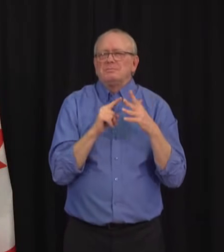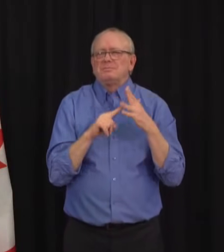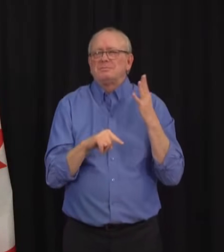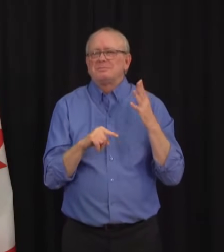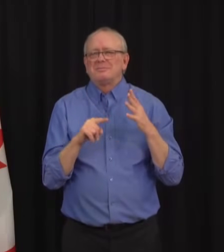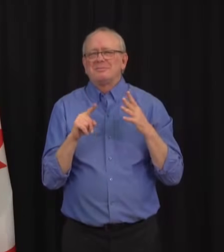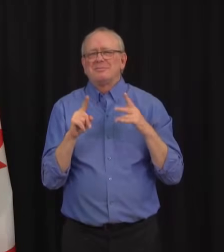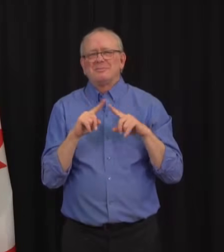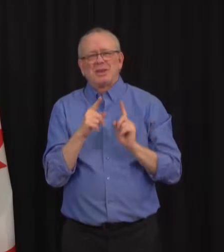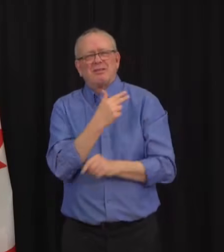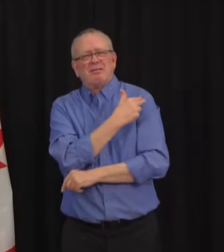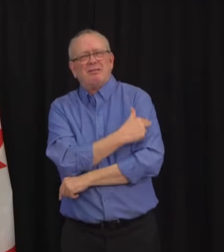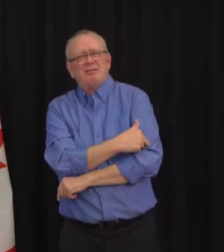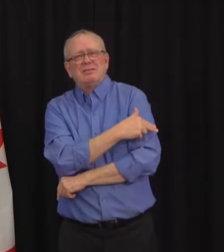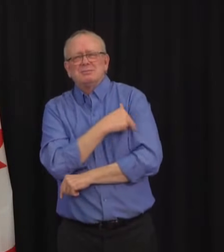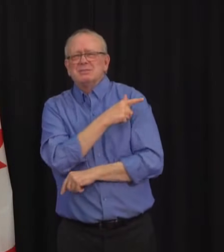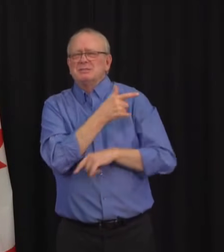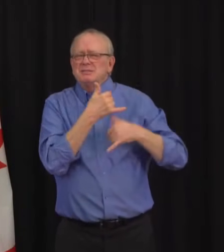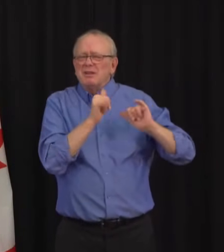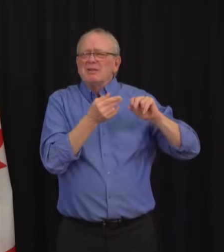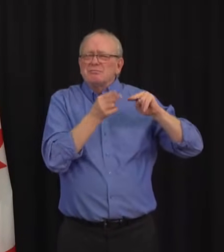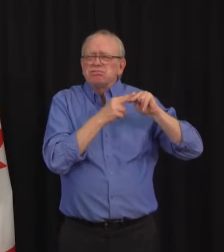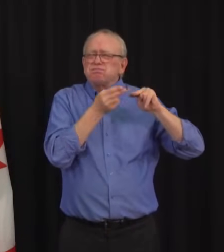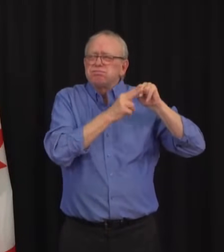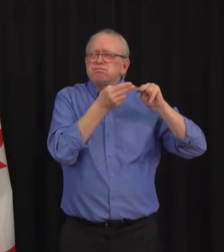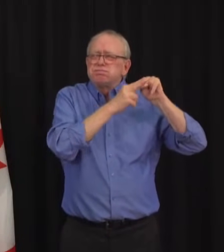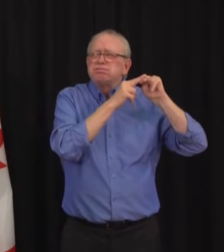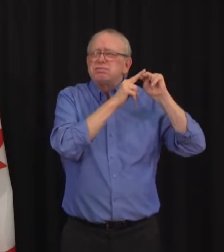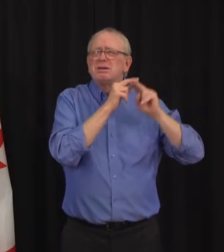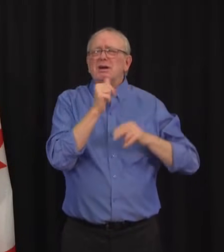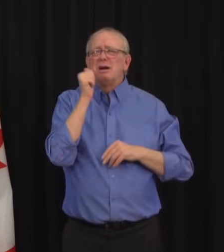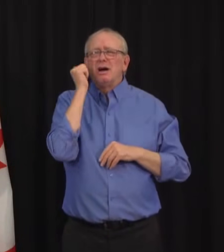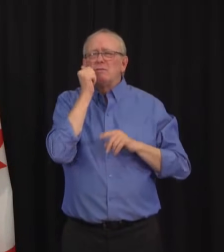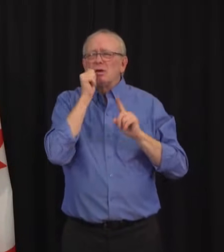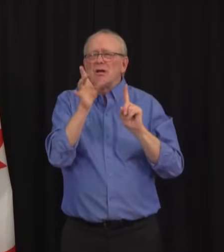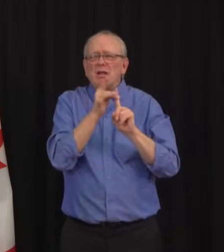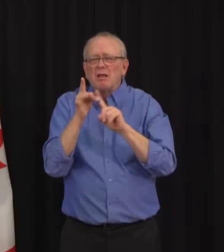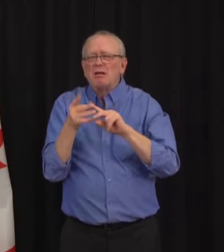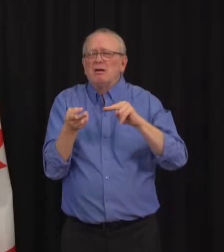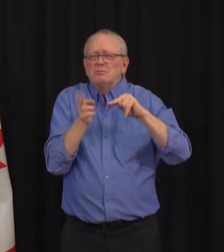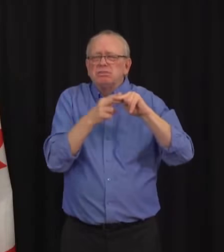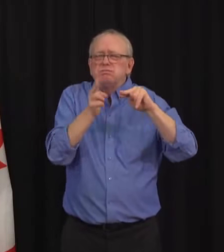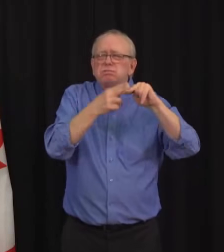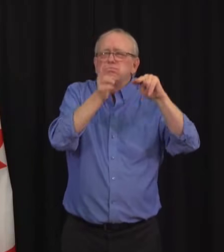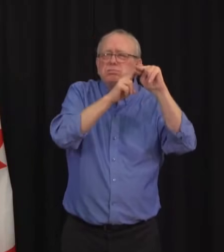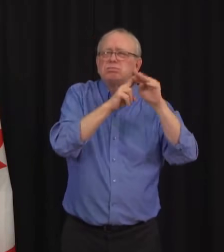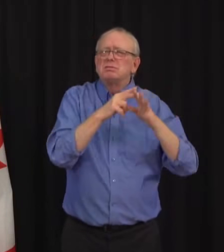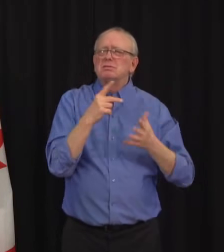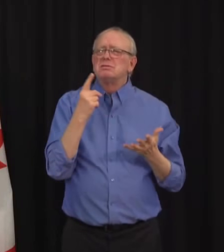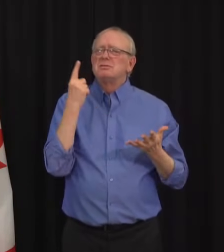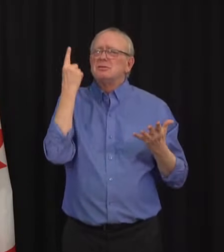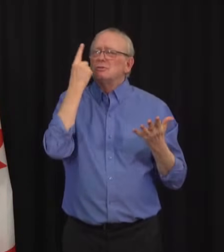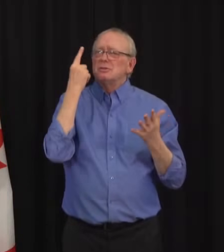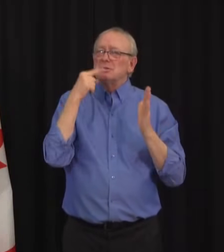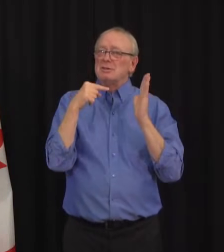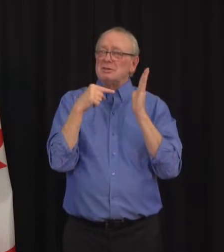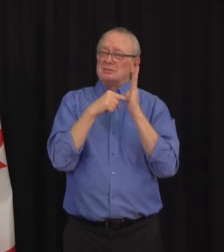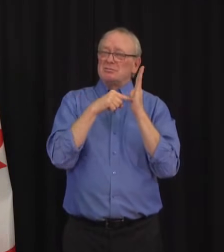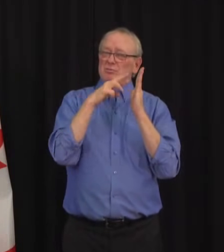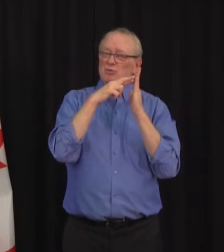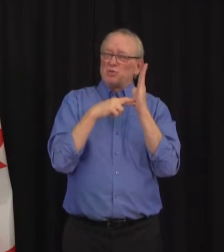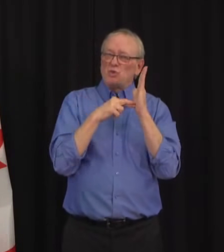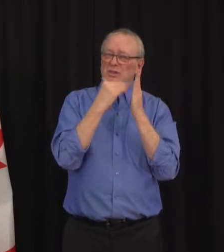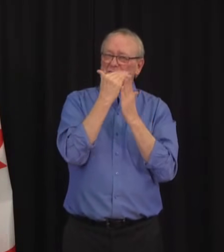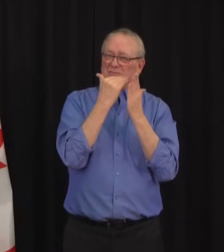wondering, if those measures were enough to bend the curve, would we already have seen their impact? And if not, when would you expect to see some